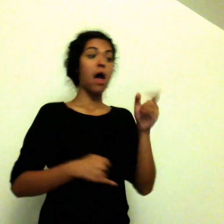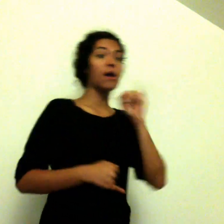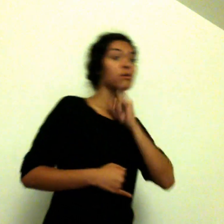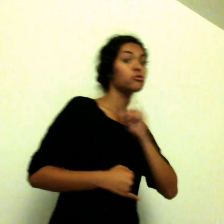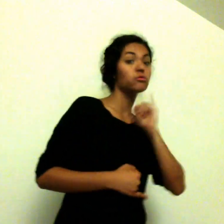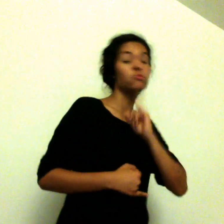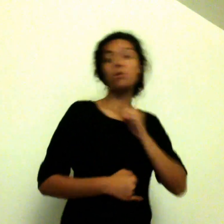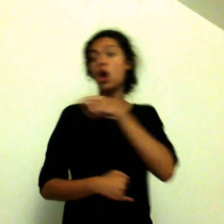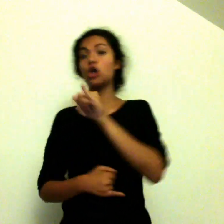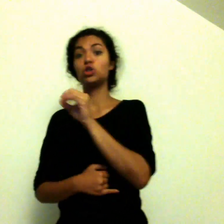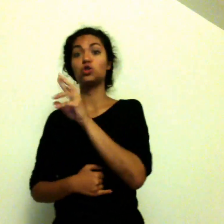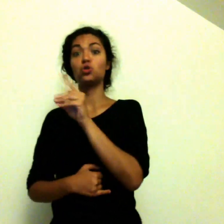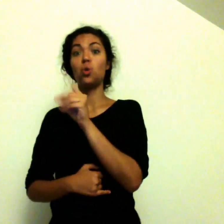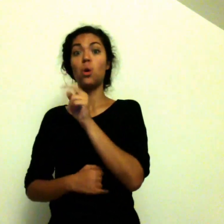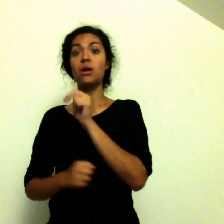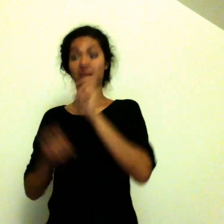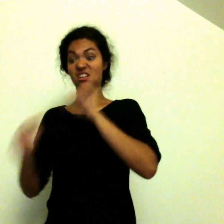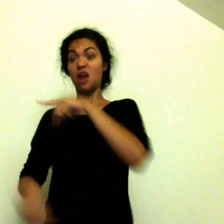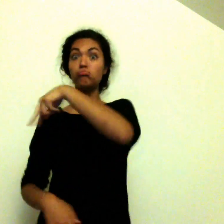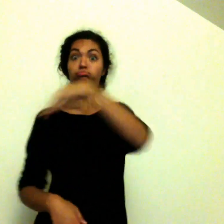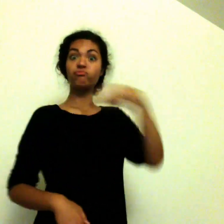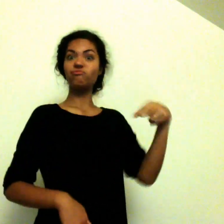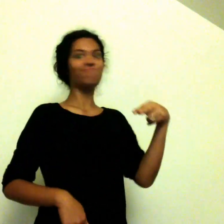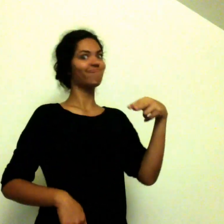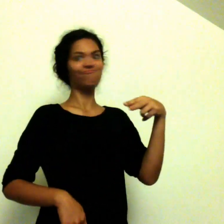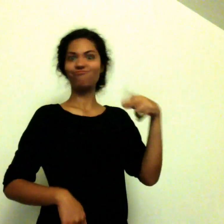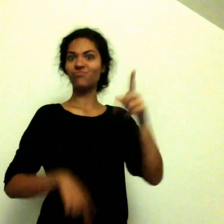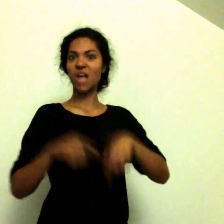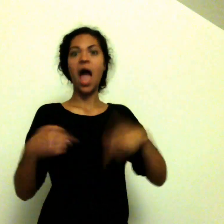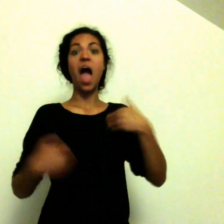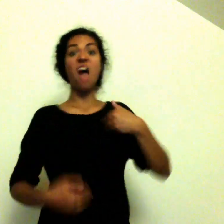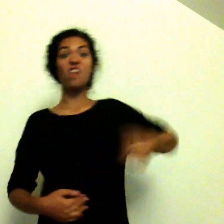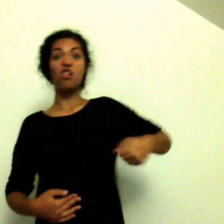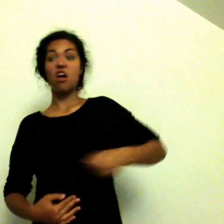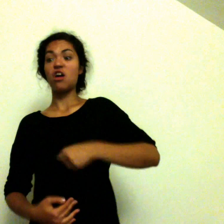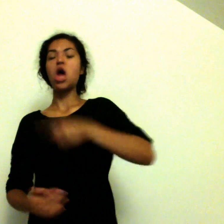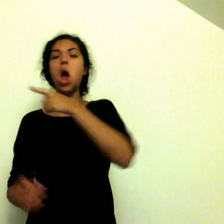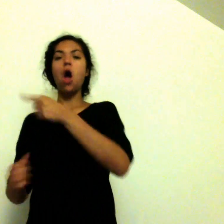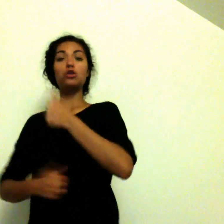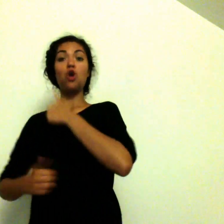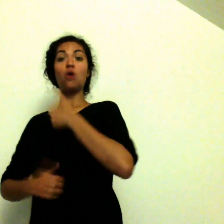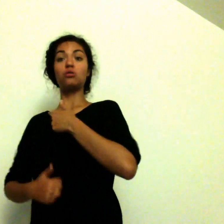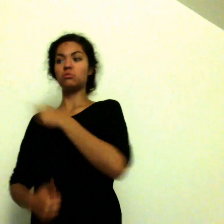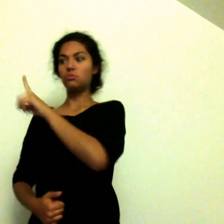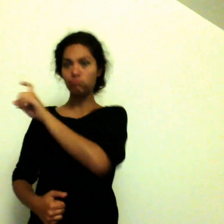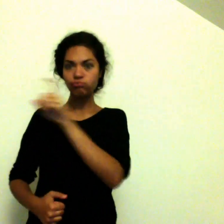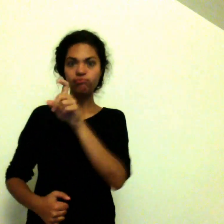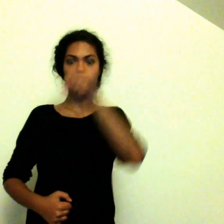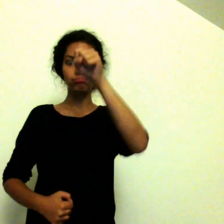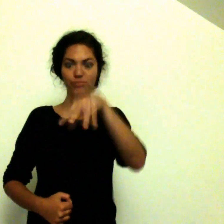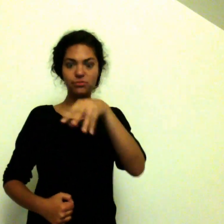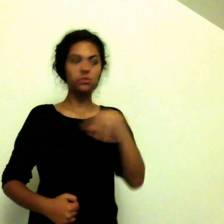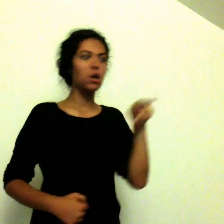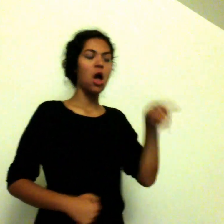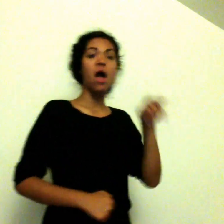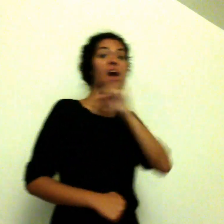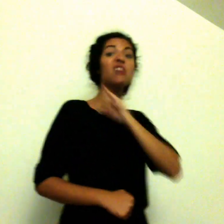Israeli territory. And so Sarah, Margie, and I, we were on a 15-country tour, traveling for 48 weeks. We were getting weary. And